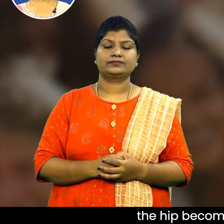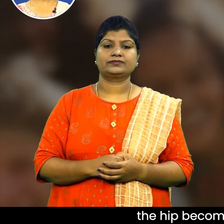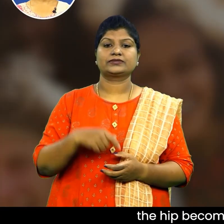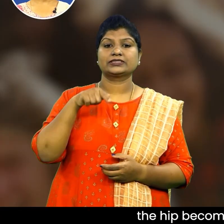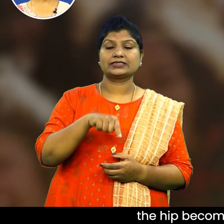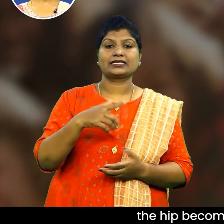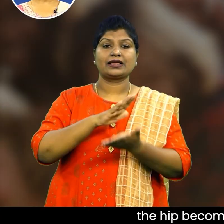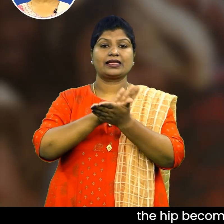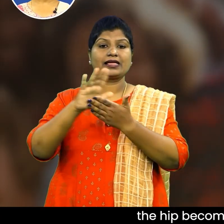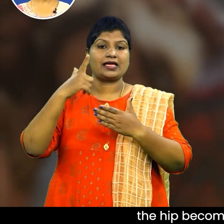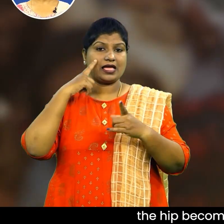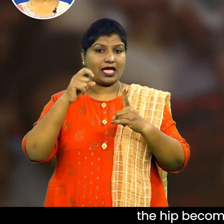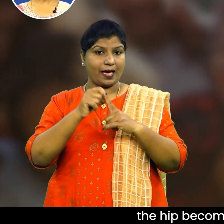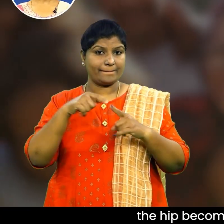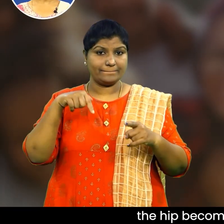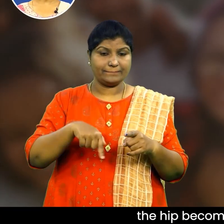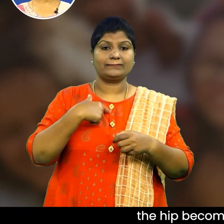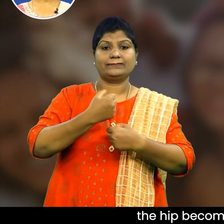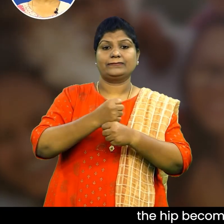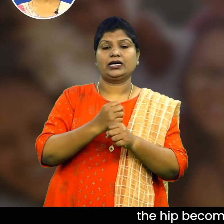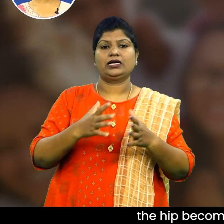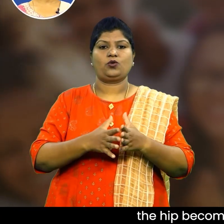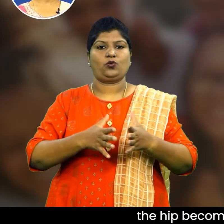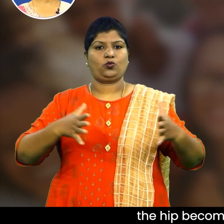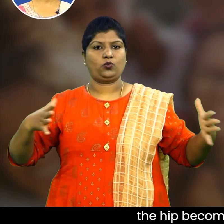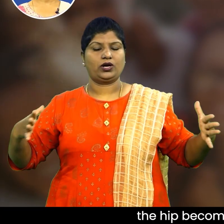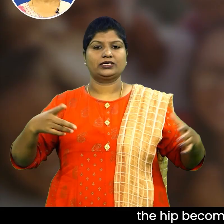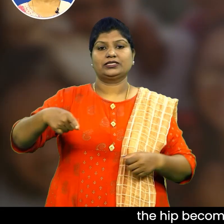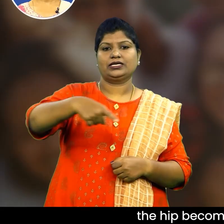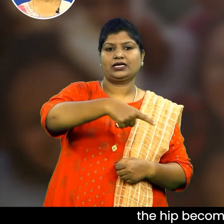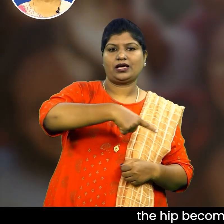the hip becomes wider and rounder in girls.